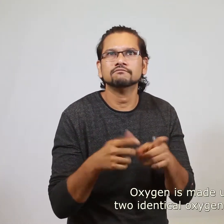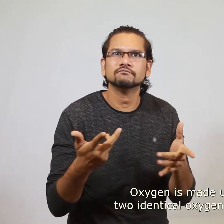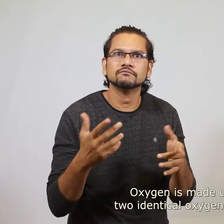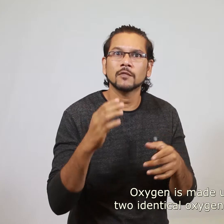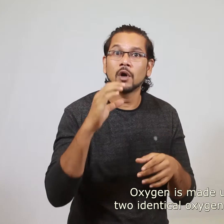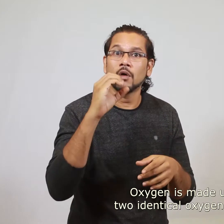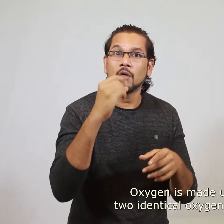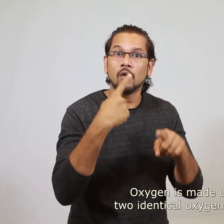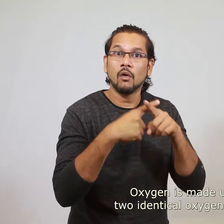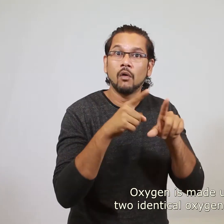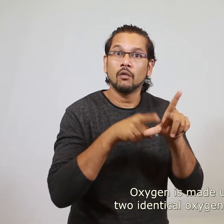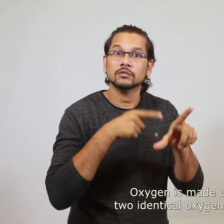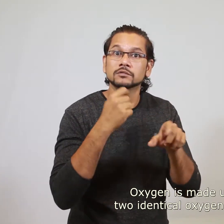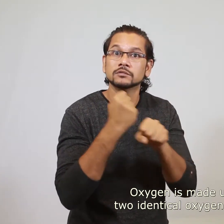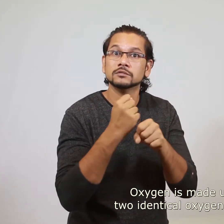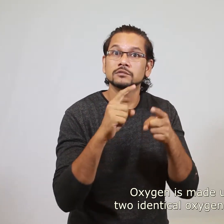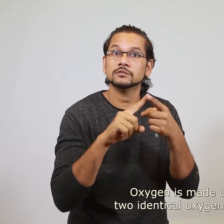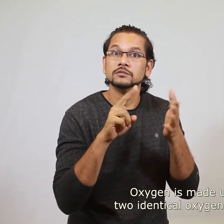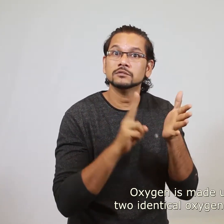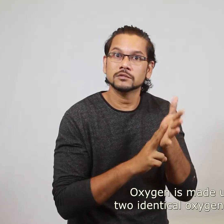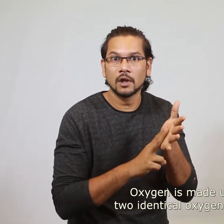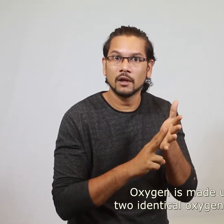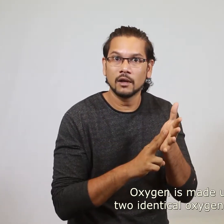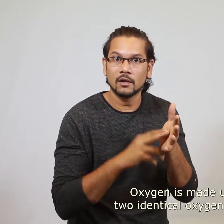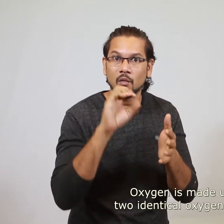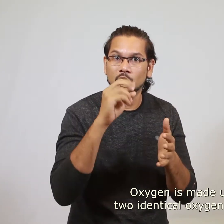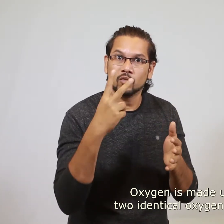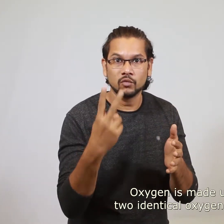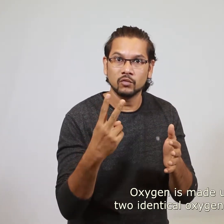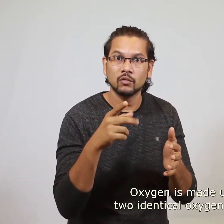Oxygen is made up of two identical oxygen atoms.